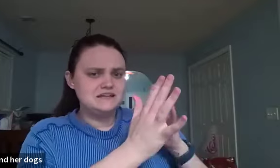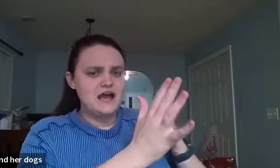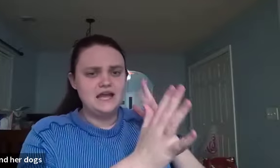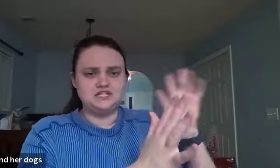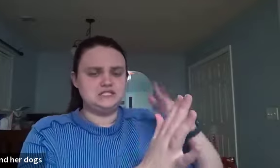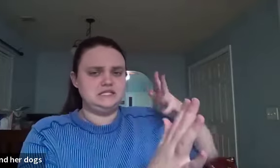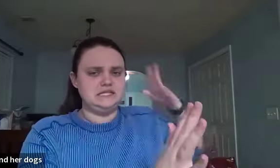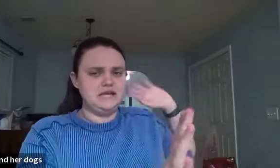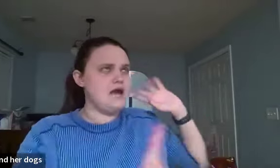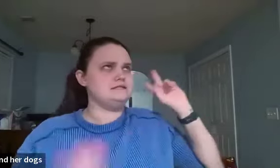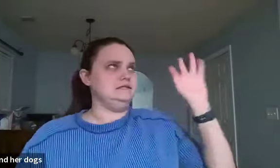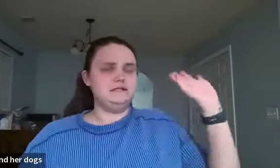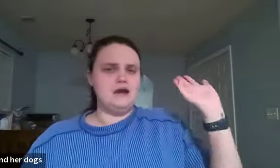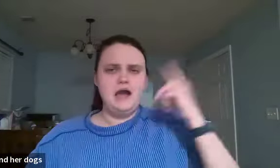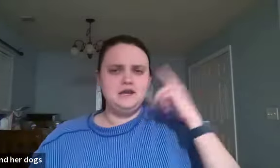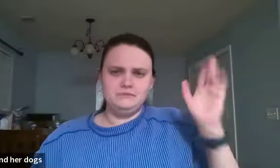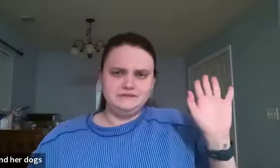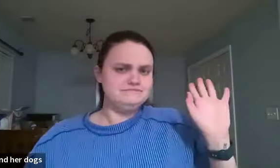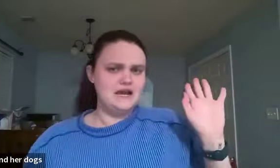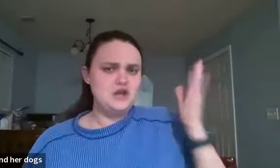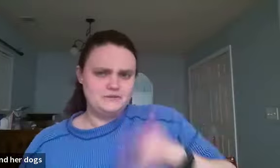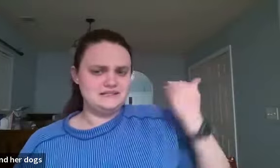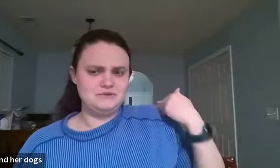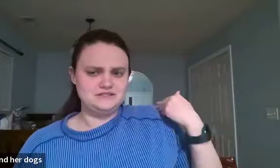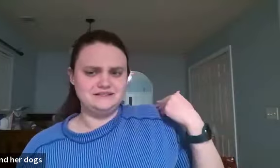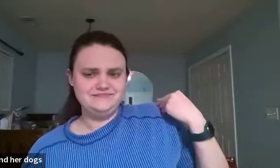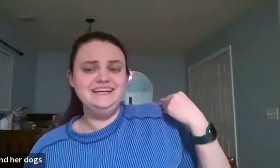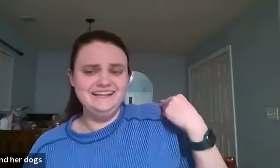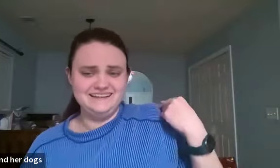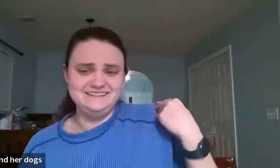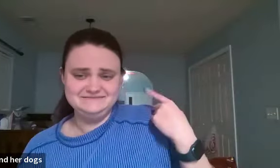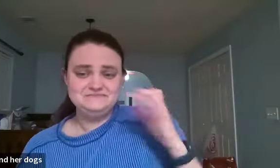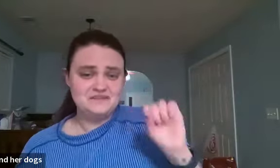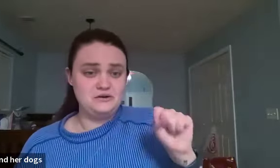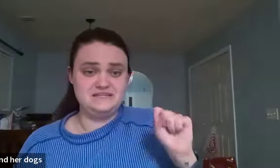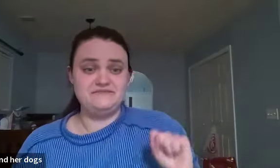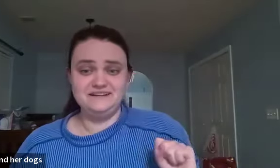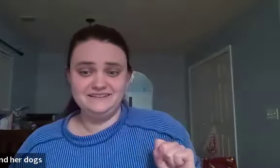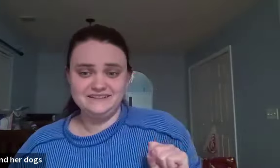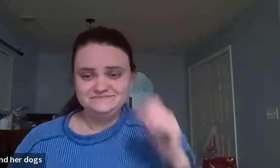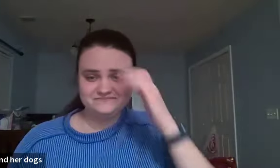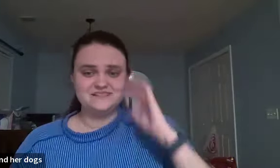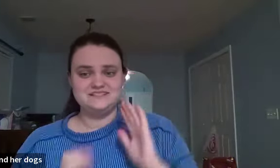And I can just see it. I see it now. I know me. I know me as a person. Oh, definitely.